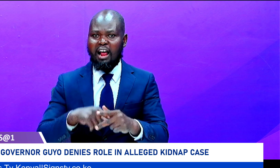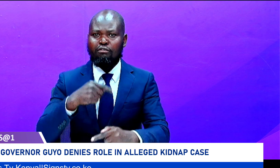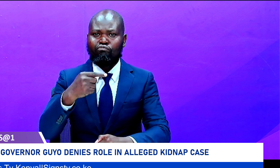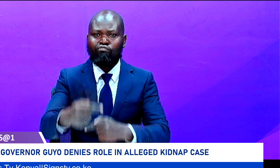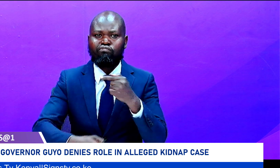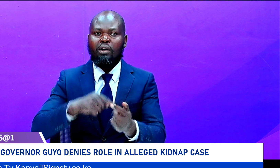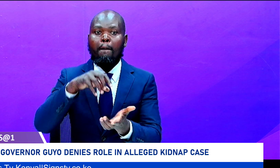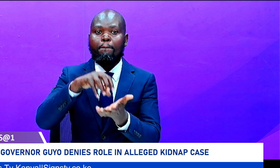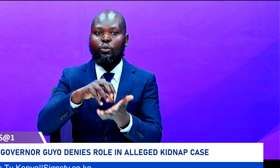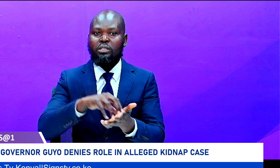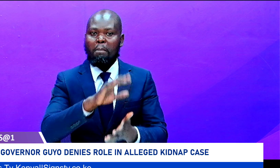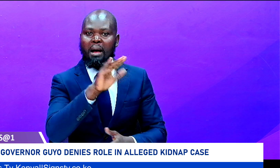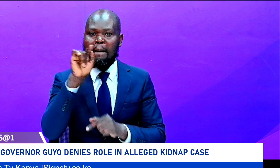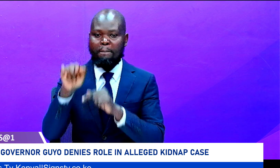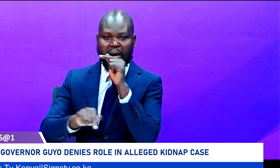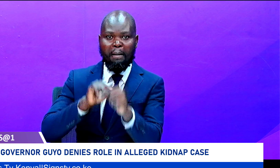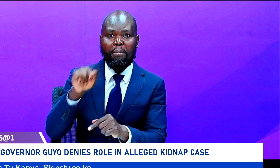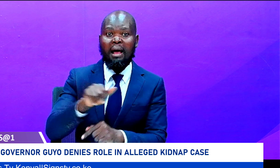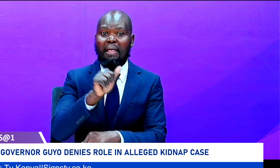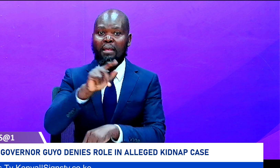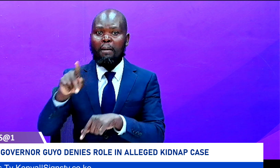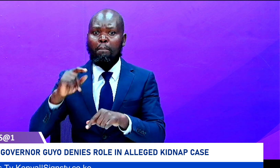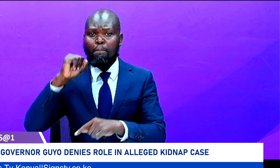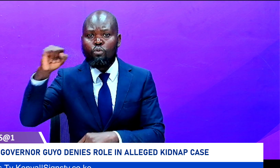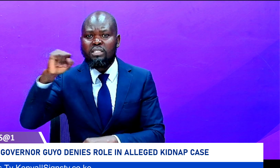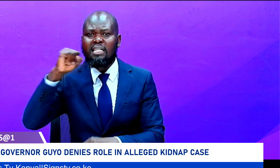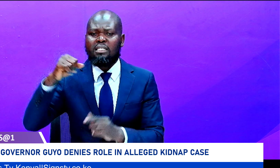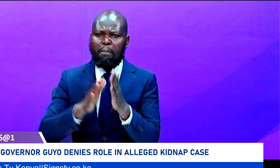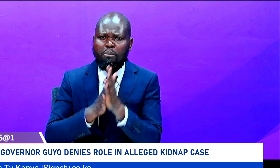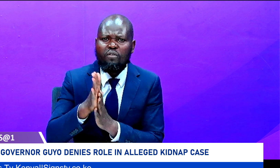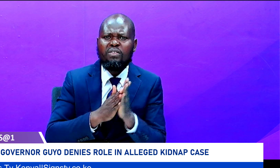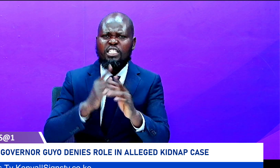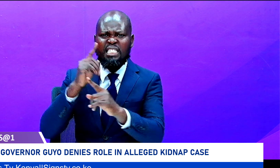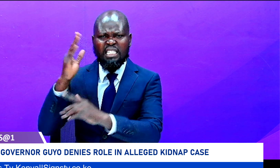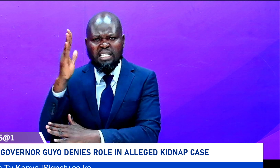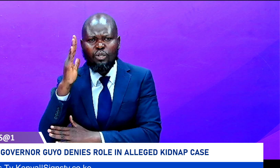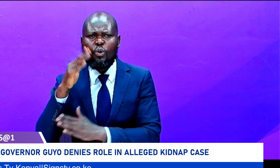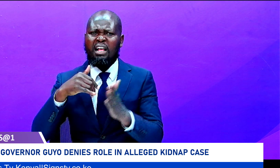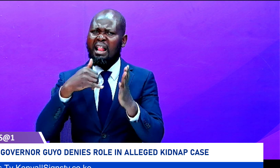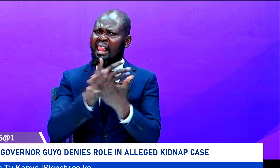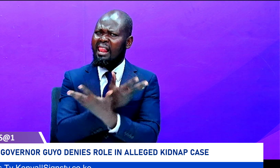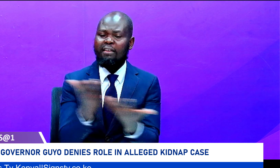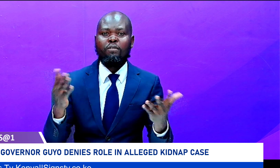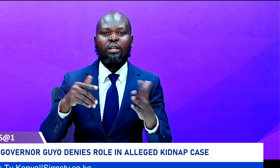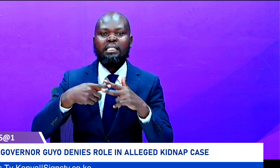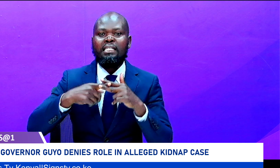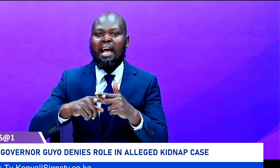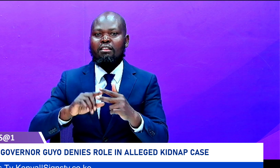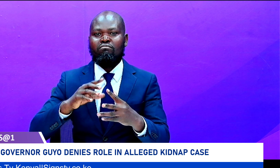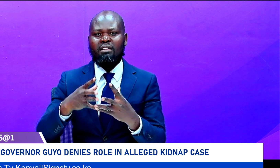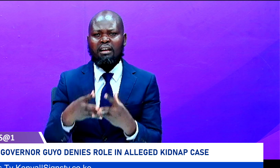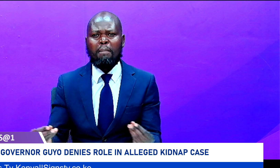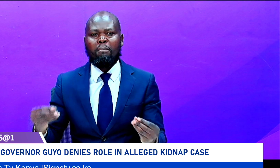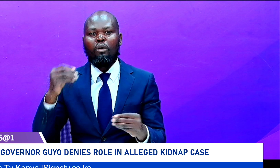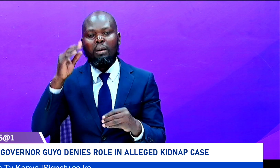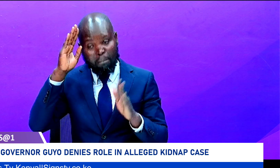has, however, denied being at the scene of crime, insisting that the allegations are politically motivated. Security